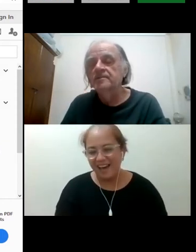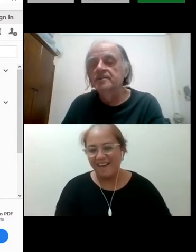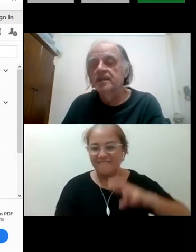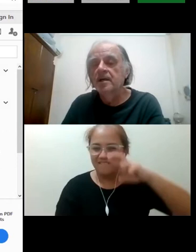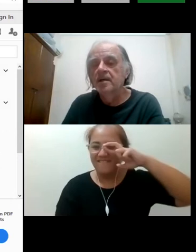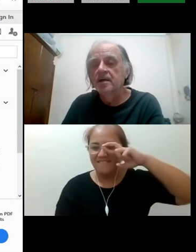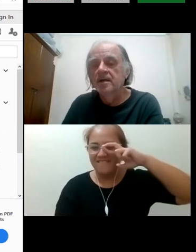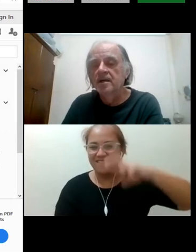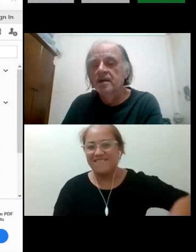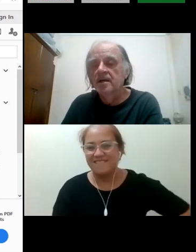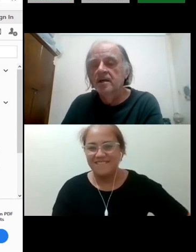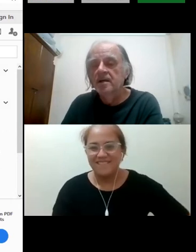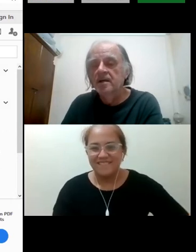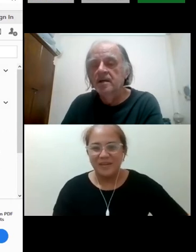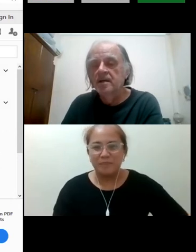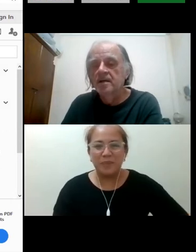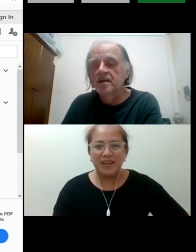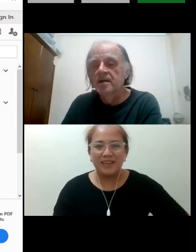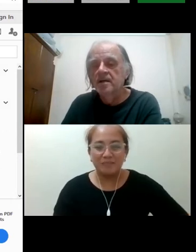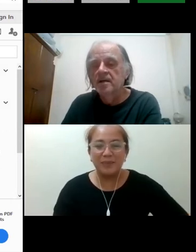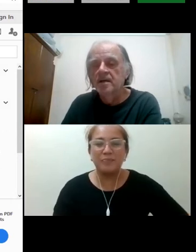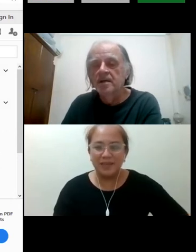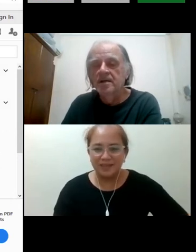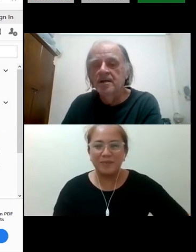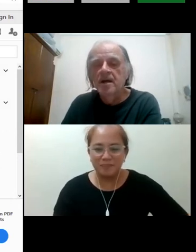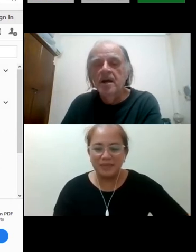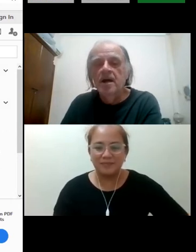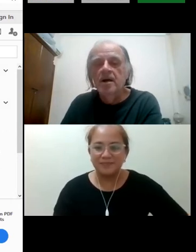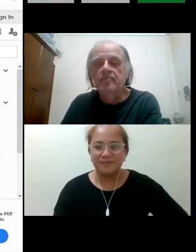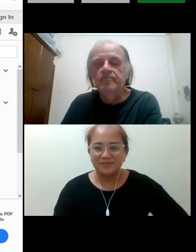Yeah. It's to be a peep to peep. Yeah.